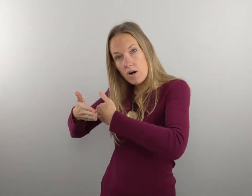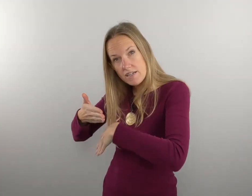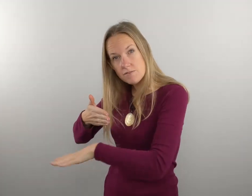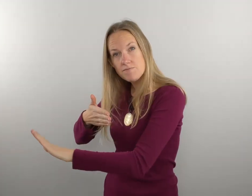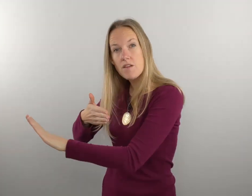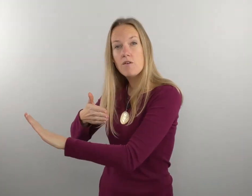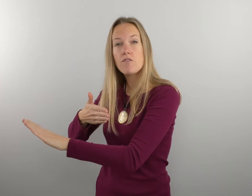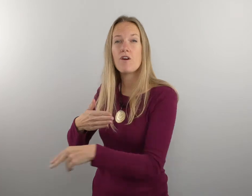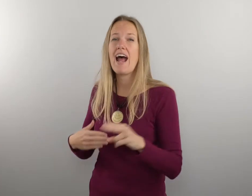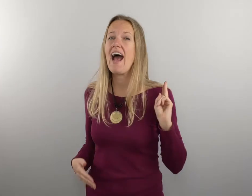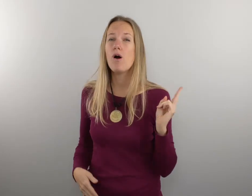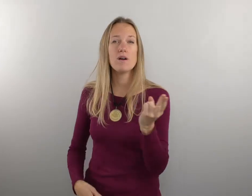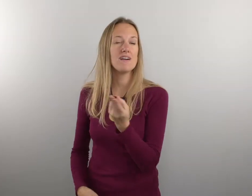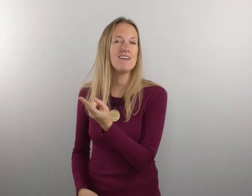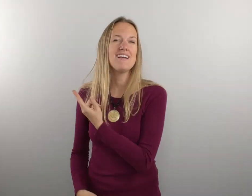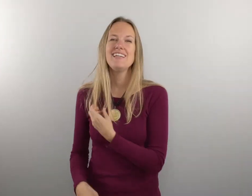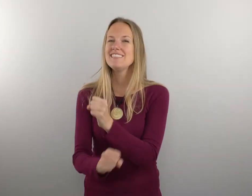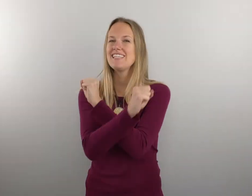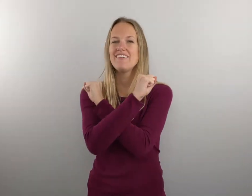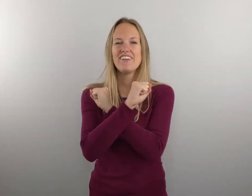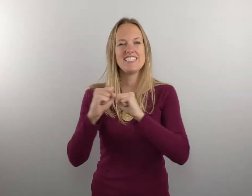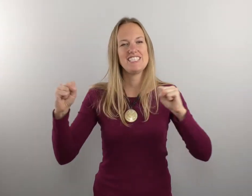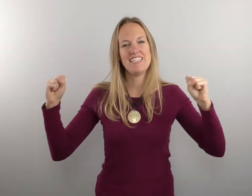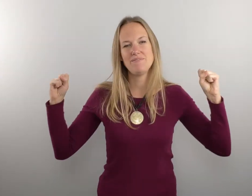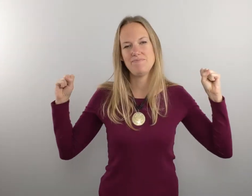born for our salvation,